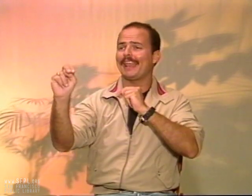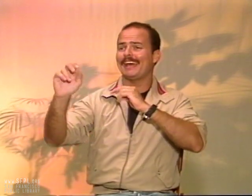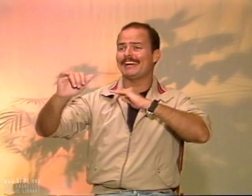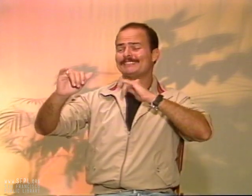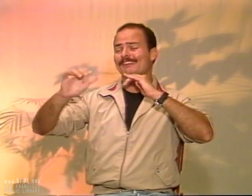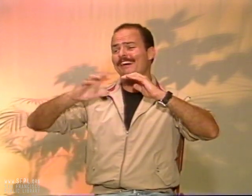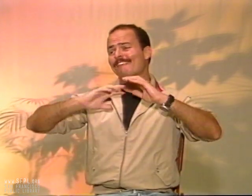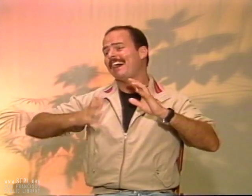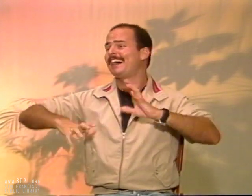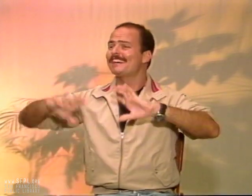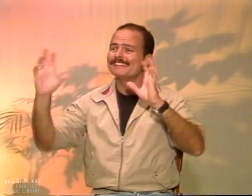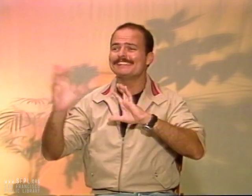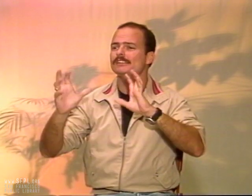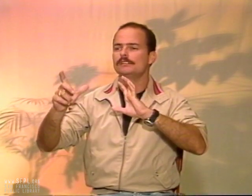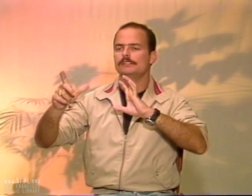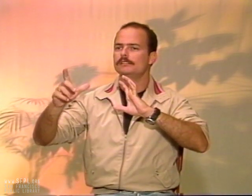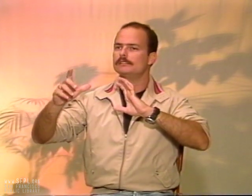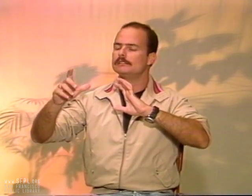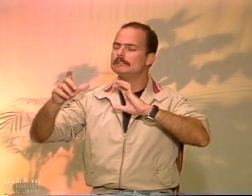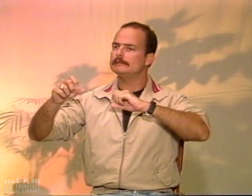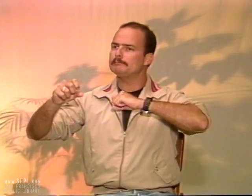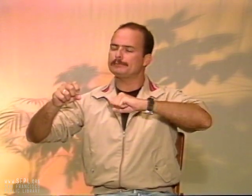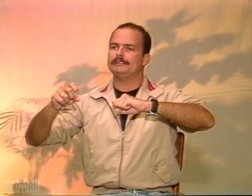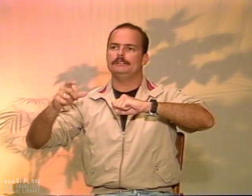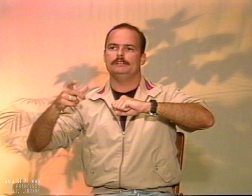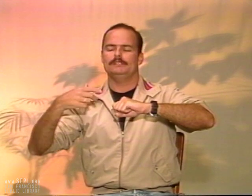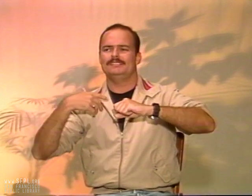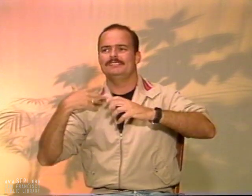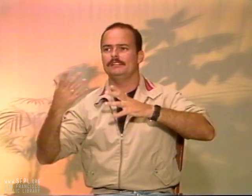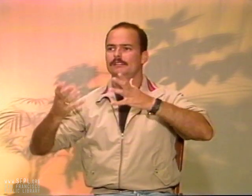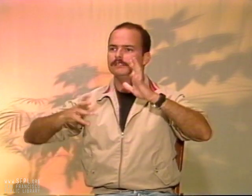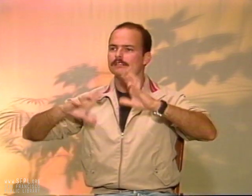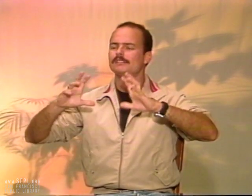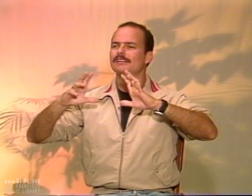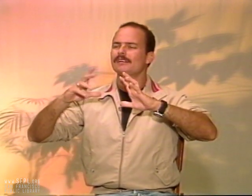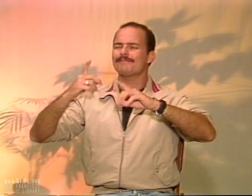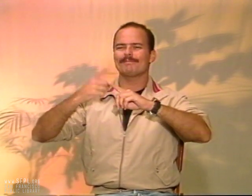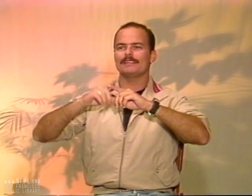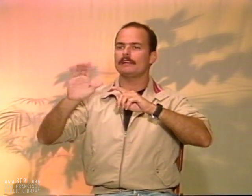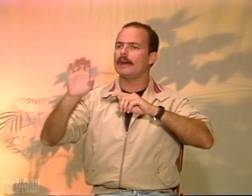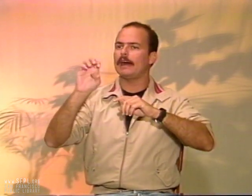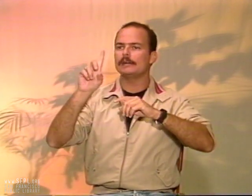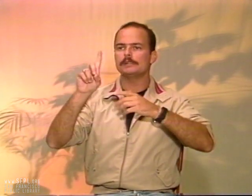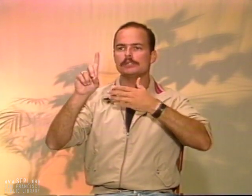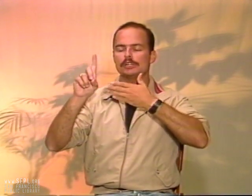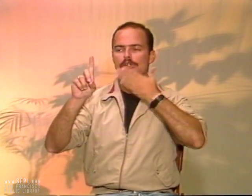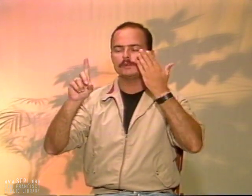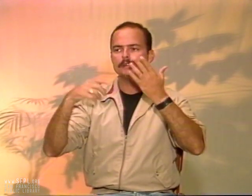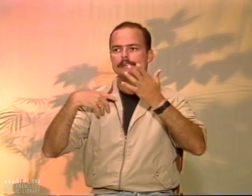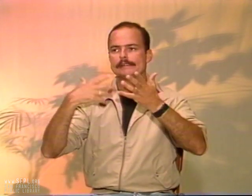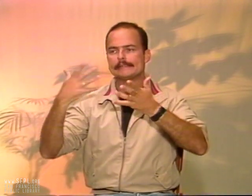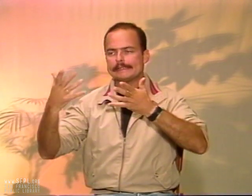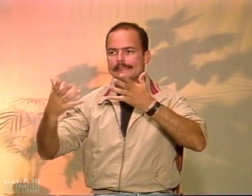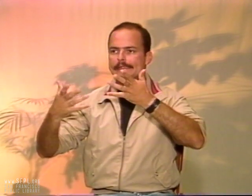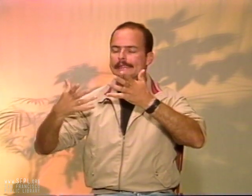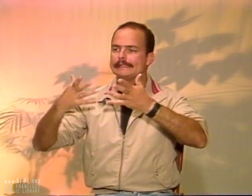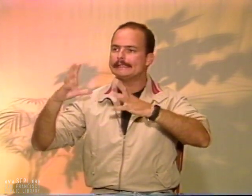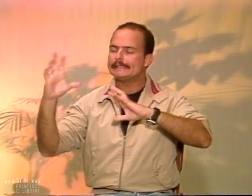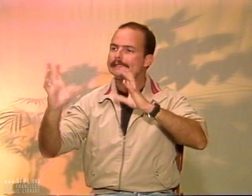both deaf and we're both Cuban. I want to connect with them, but when I try, I meet resistance. Their lack of formal education makes it difficult